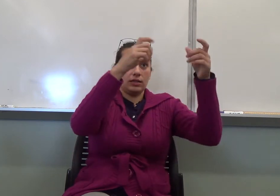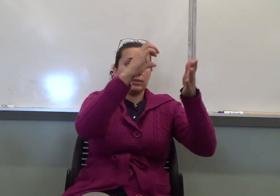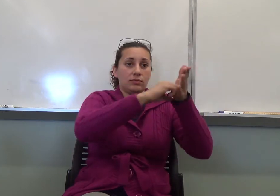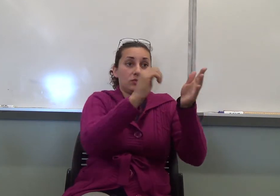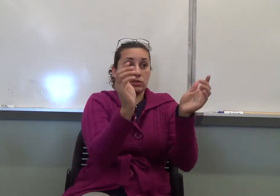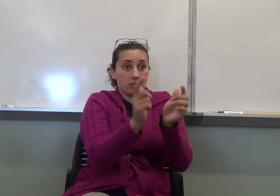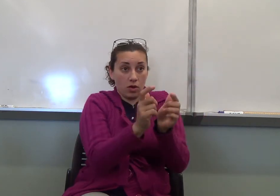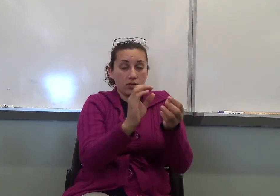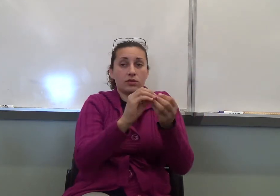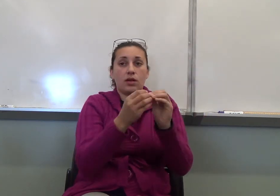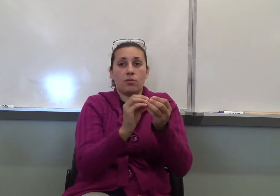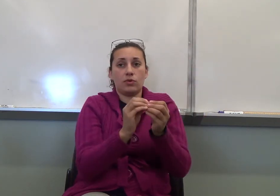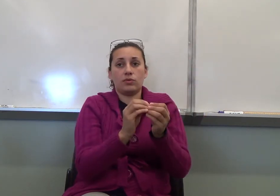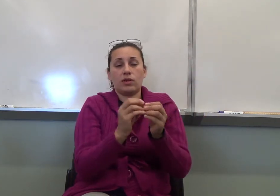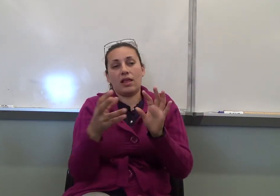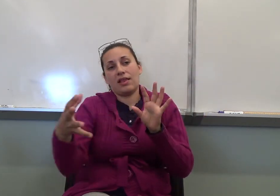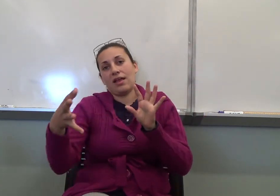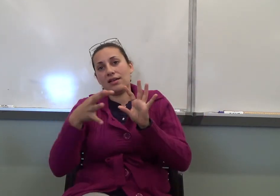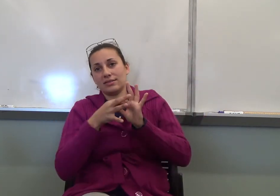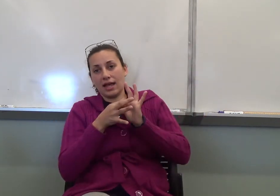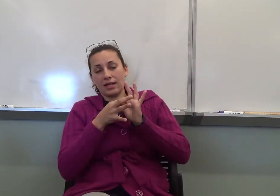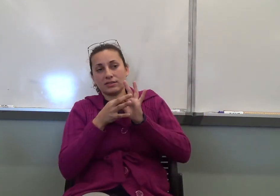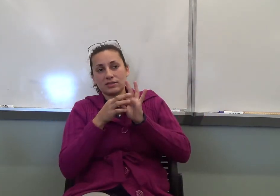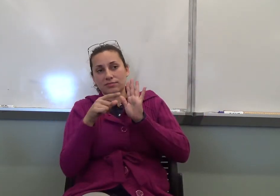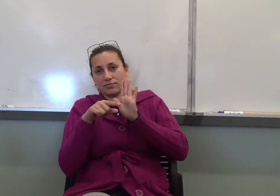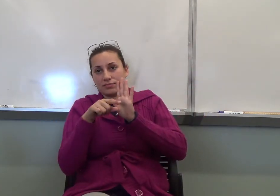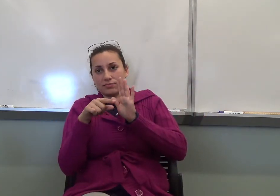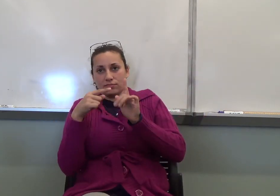larger absolute value. That will be positive, and that doesn't get us.